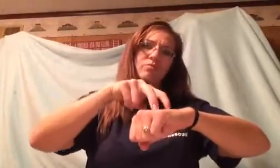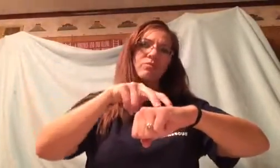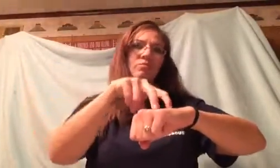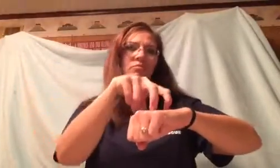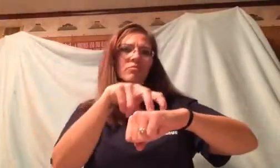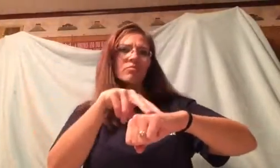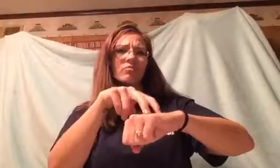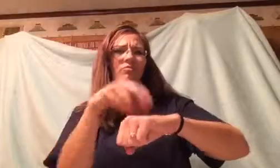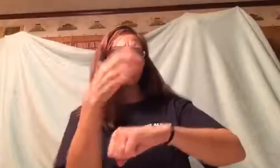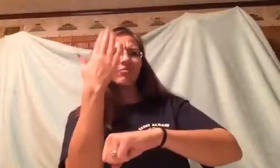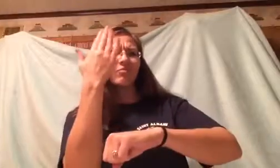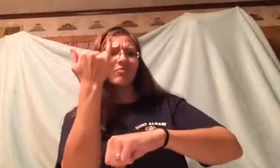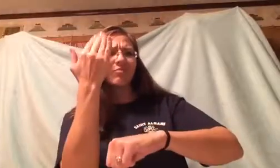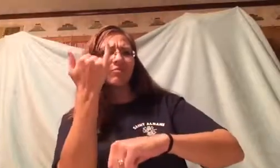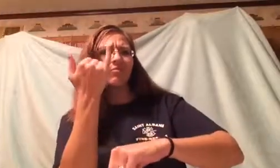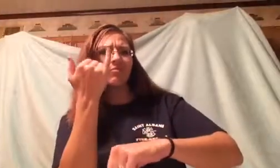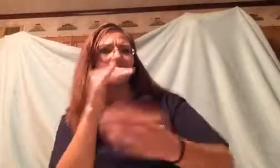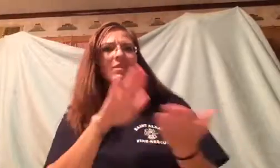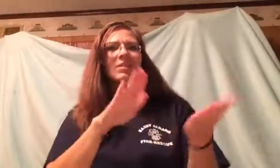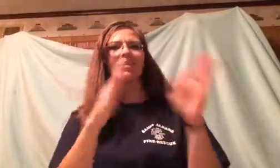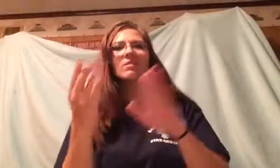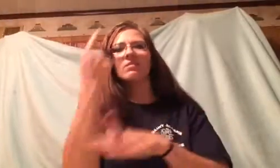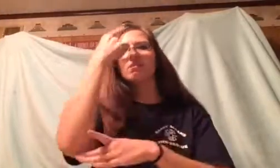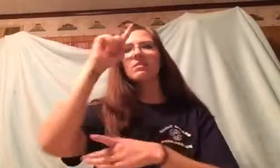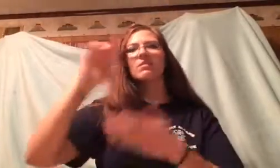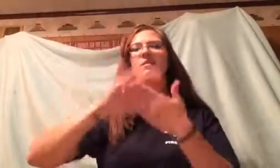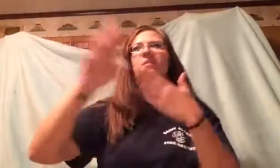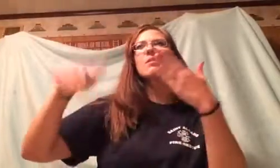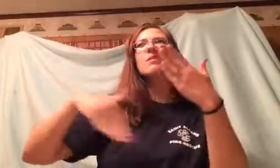And come for sinful men to die